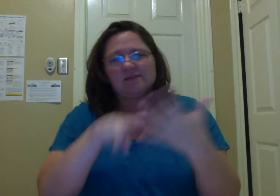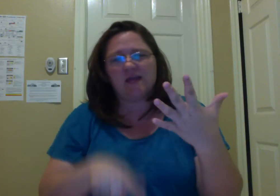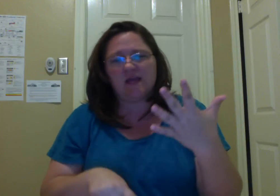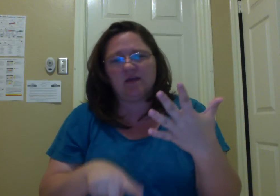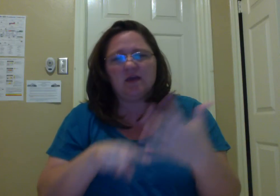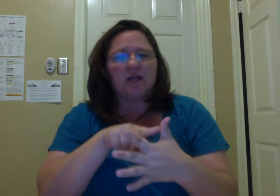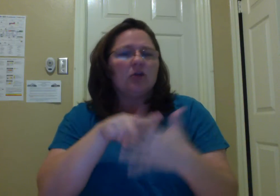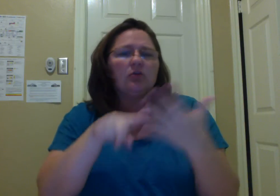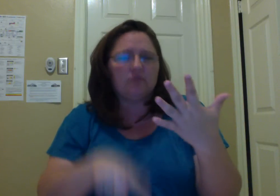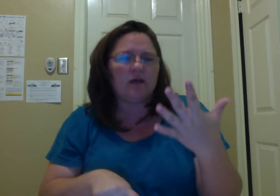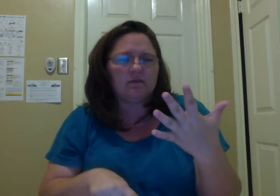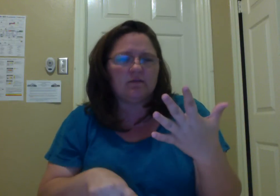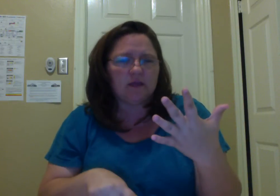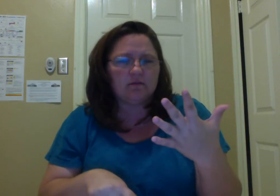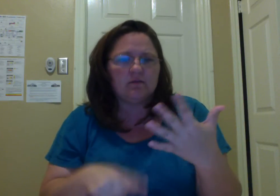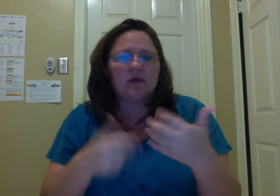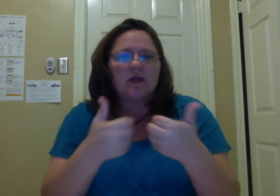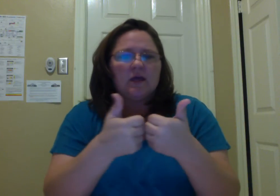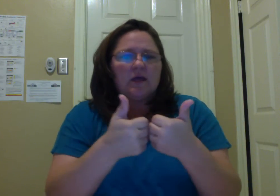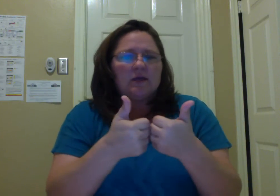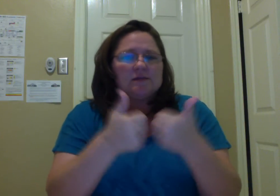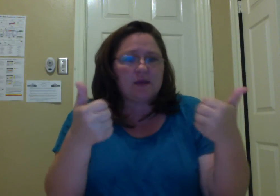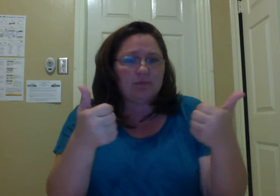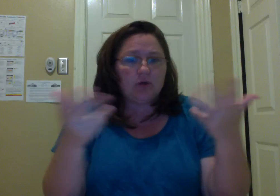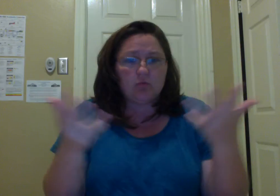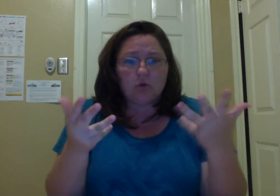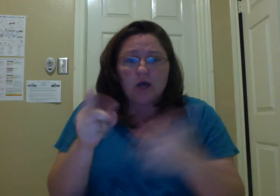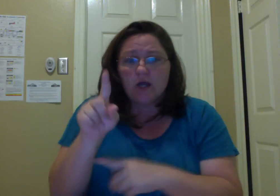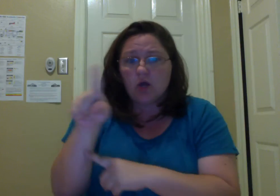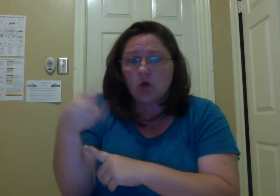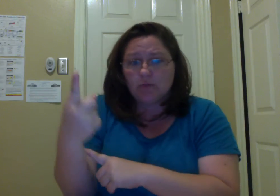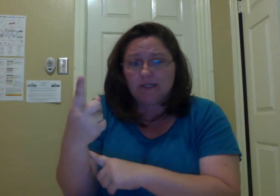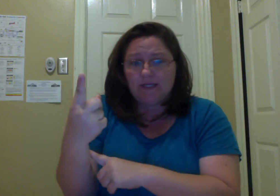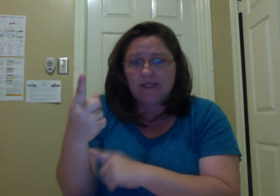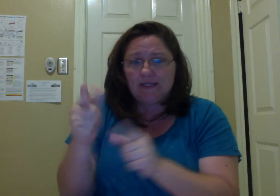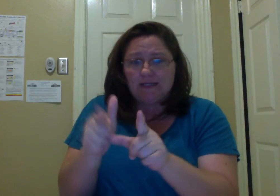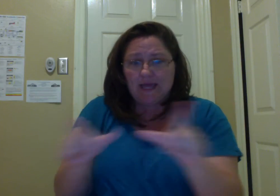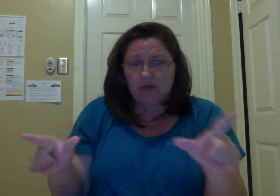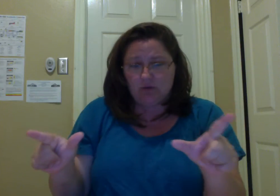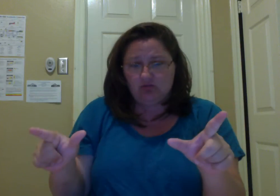saying it includes lots of things. Separate, what, only, language.